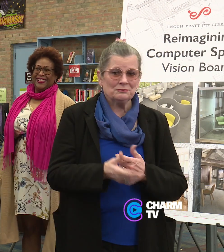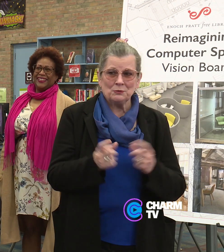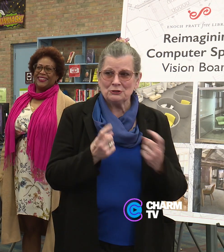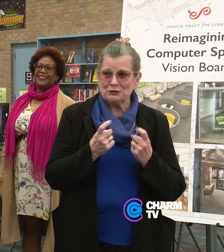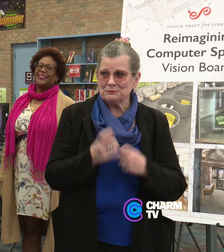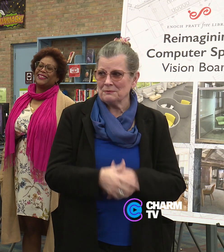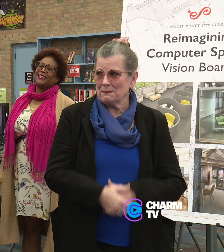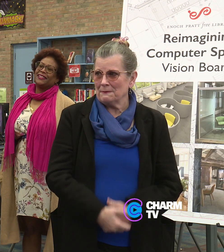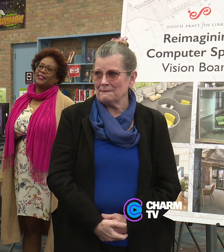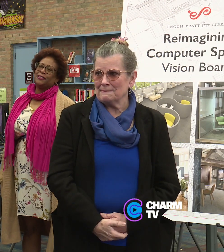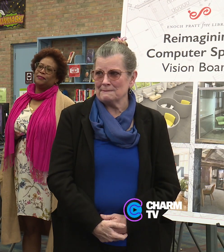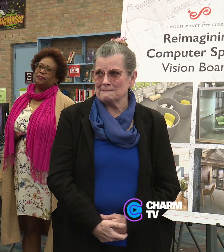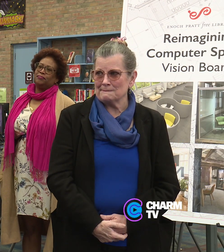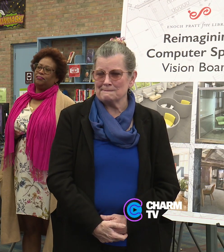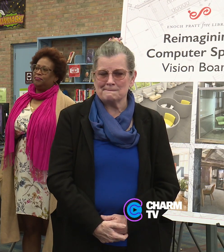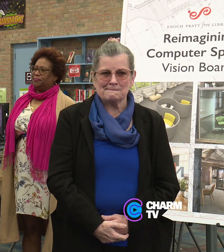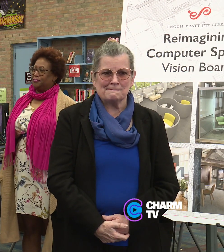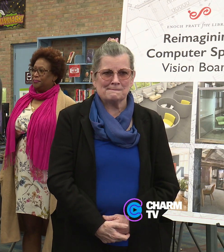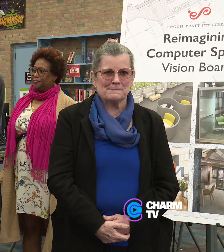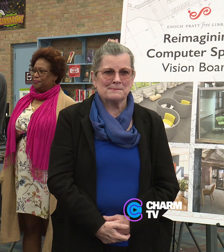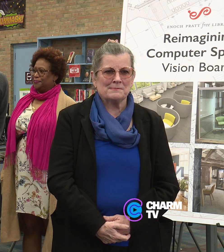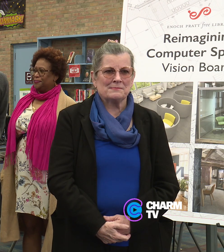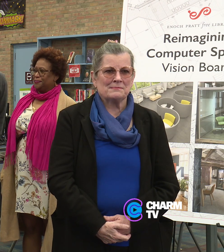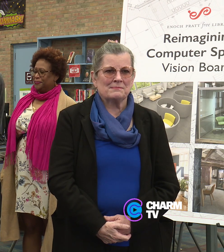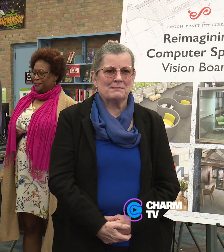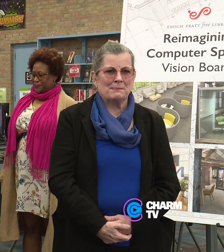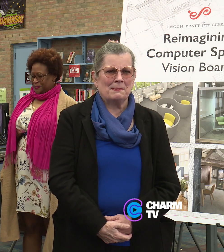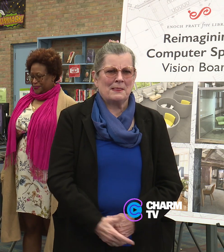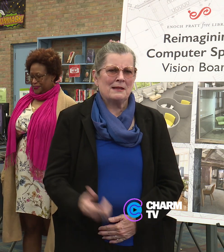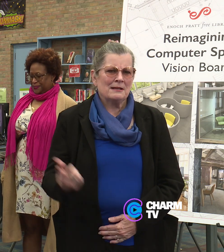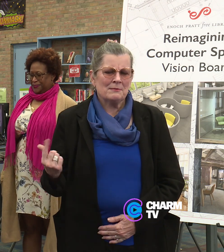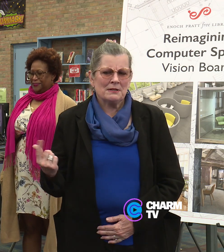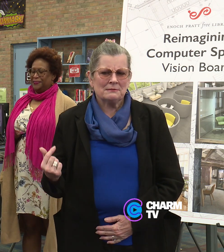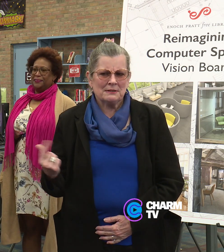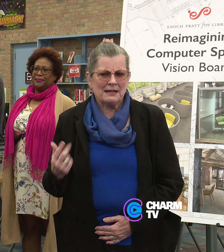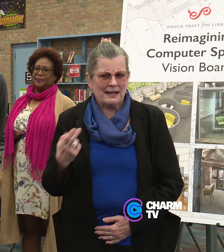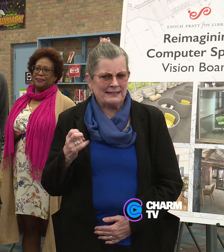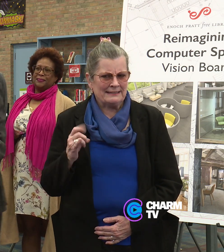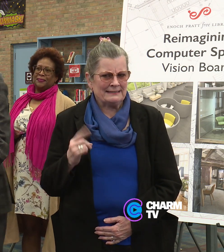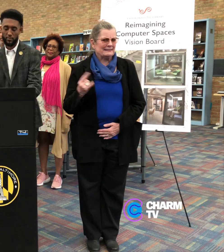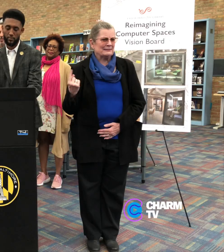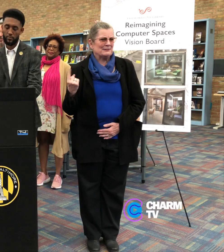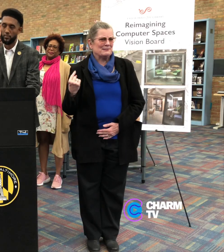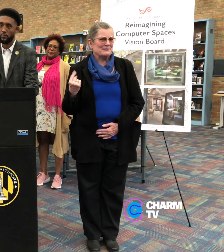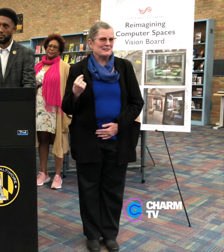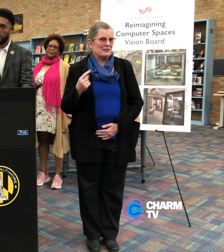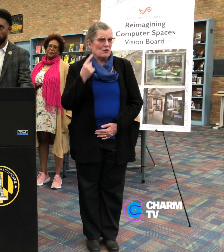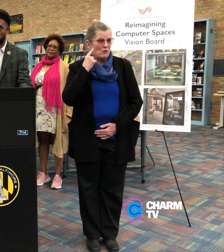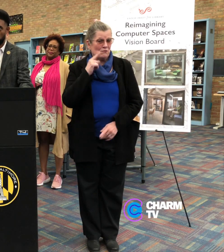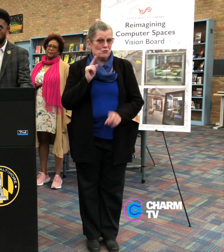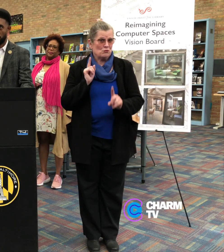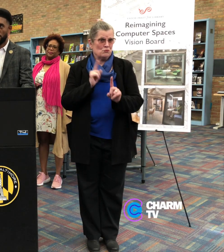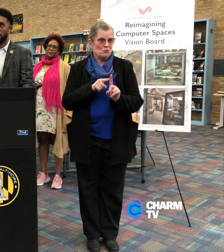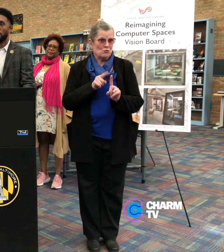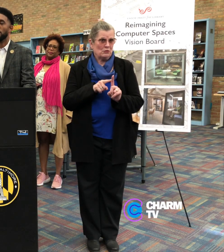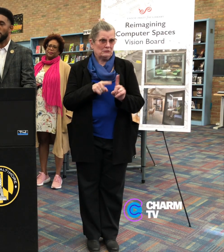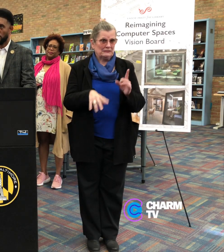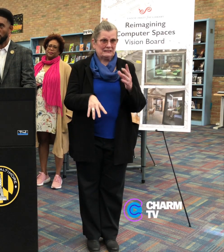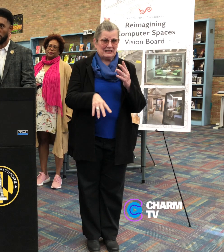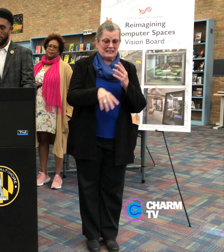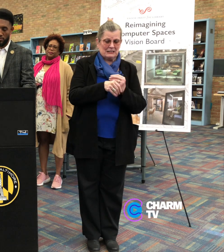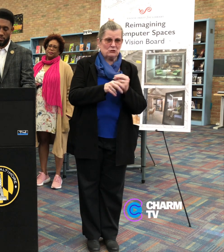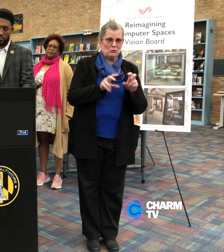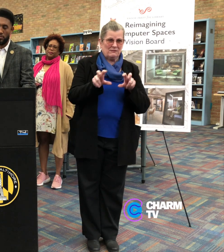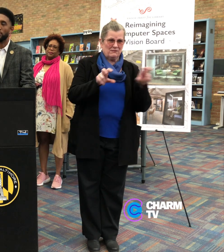Yes, sir. Heidi, you might as well come on. You're going to be answering most of these. This one's for you, but in addition to this funding for Enoch Pratt,